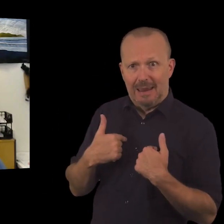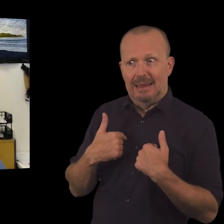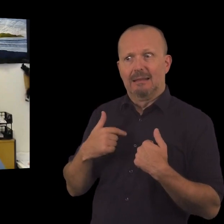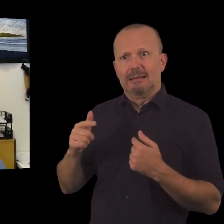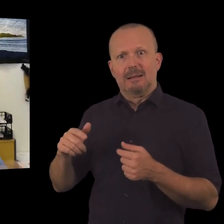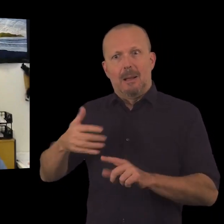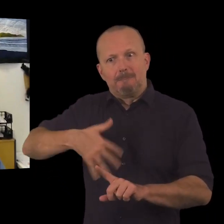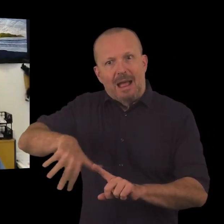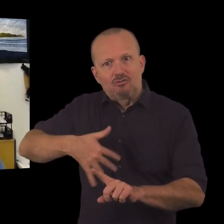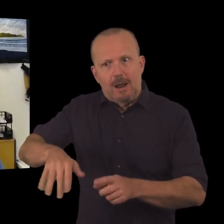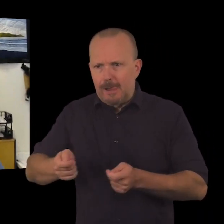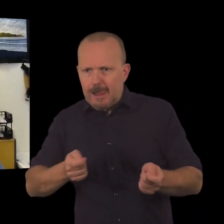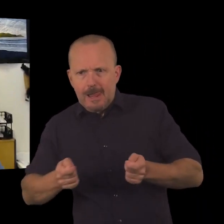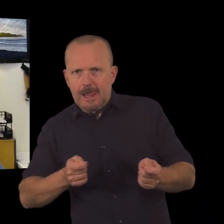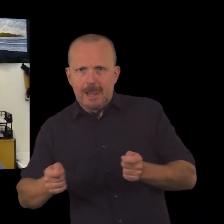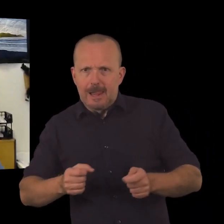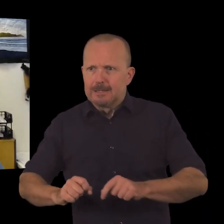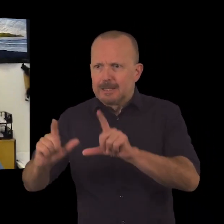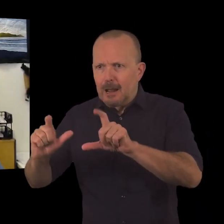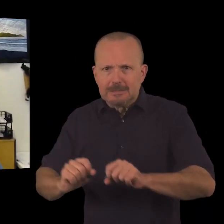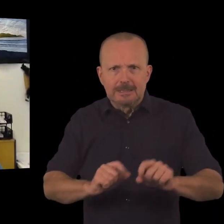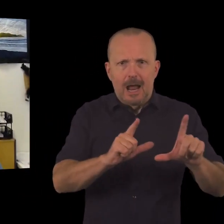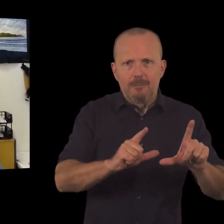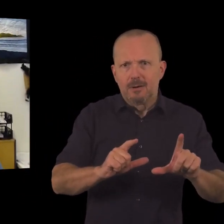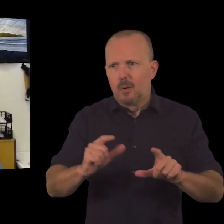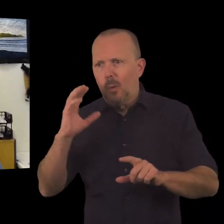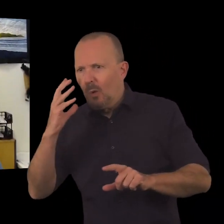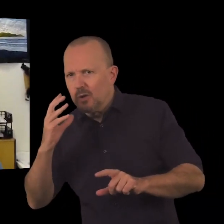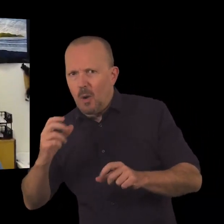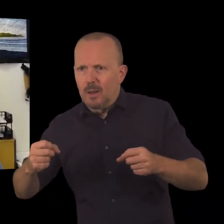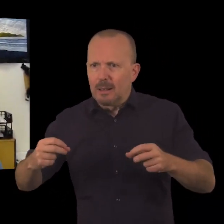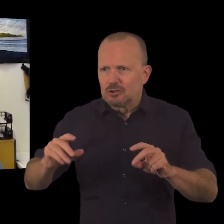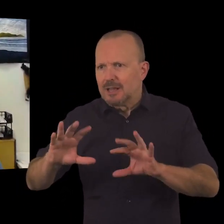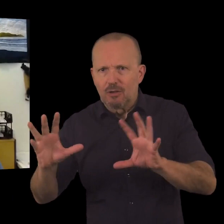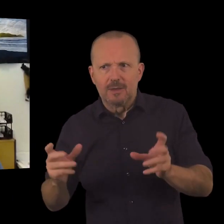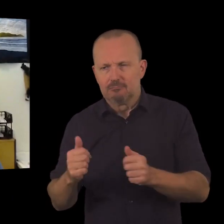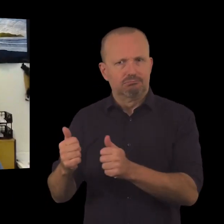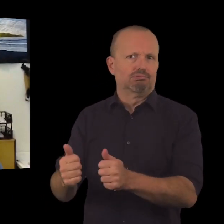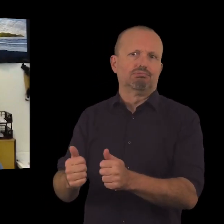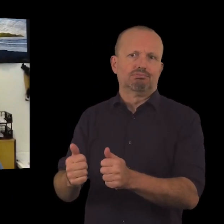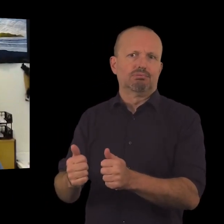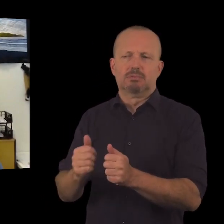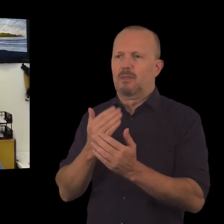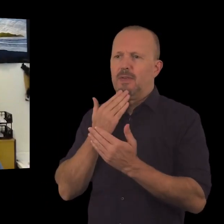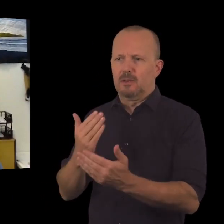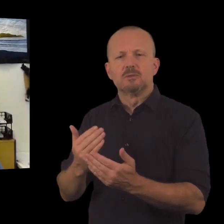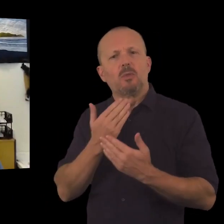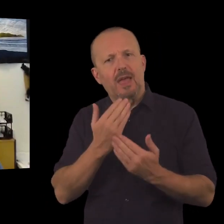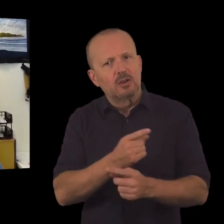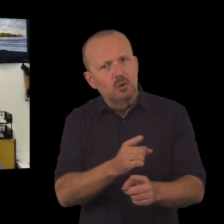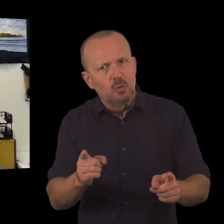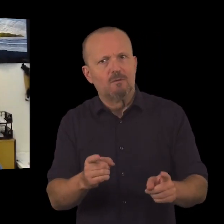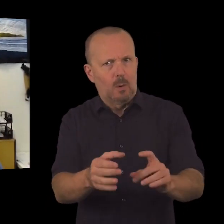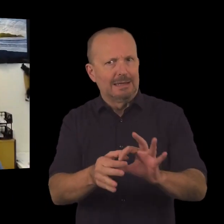done to all of you in our group, in our conference delegates, for all of you for engaging in the app, doing